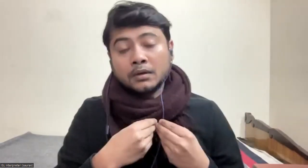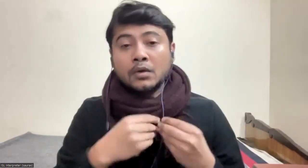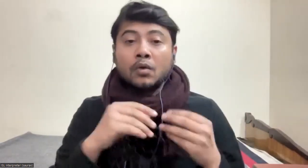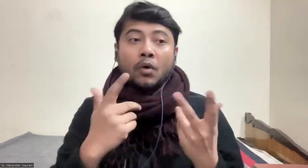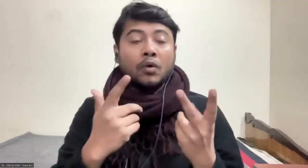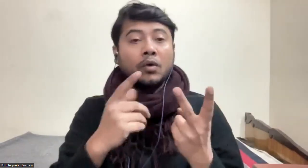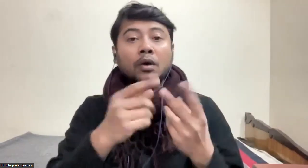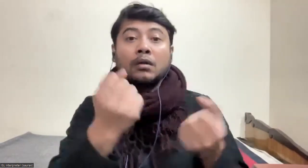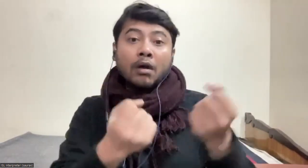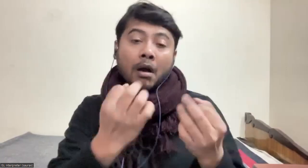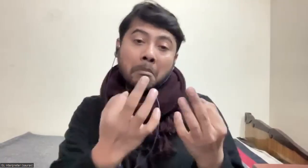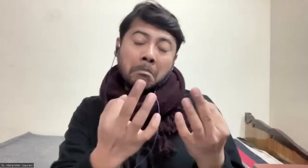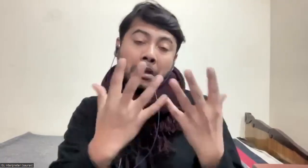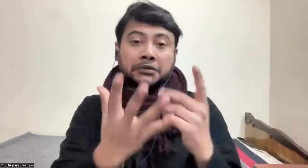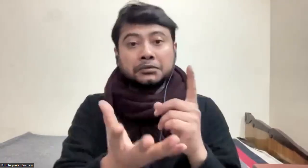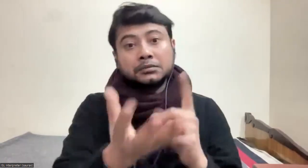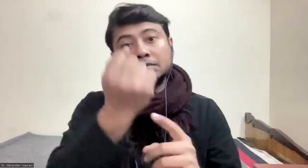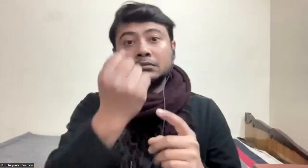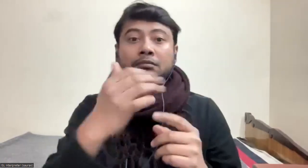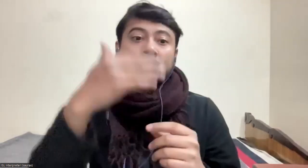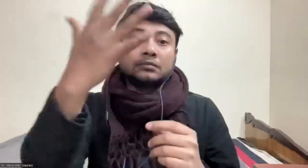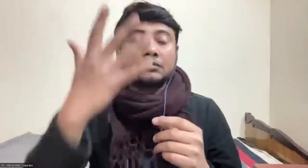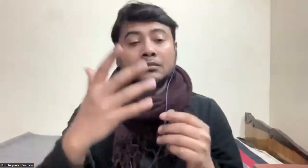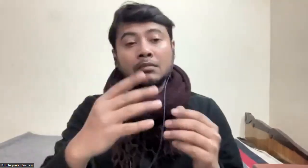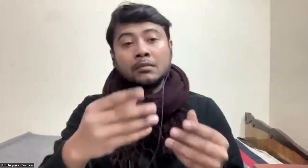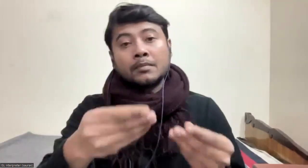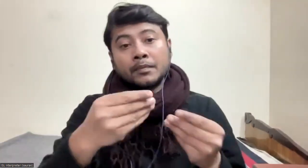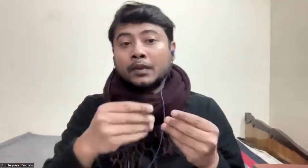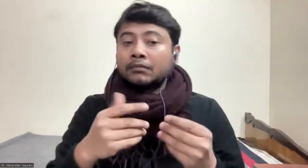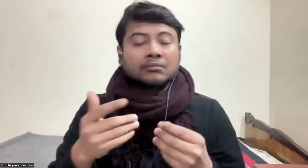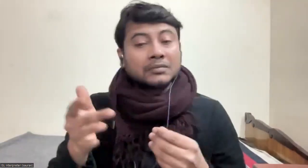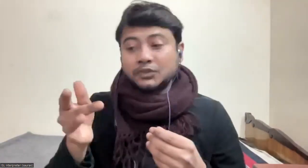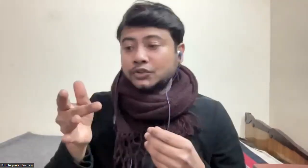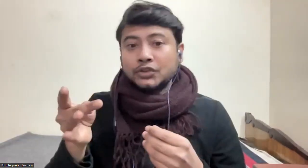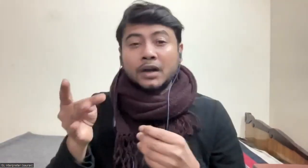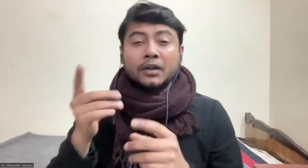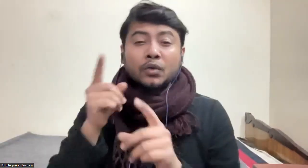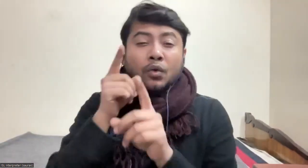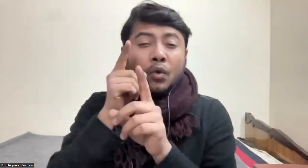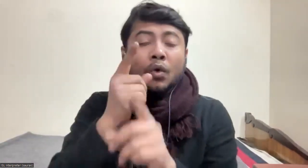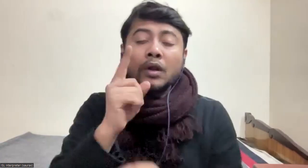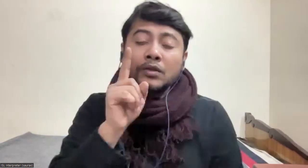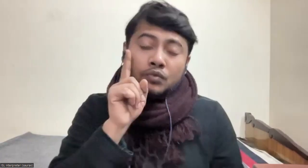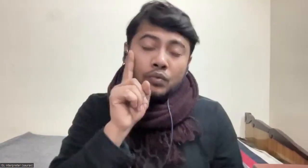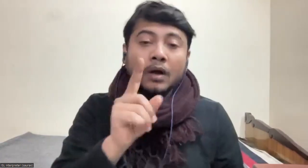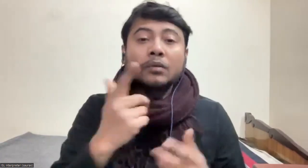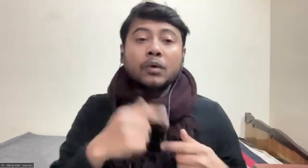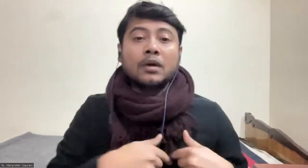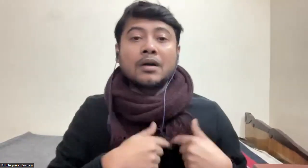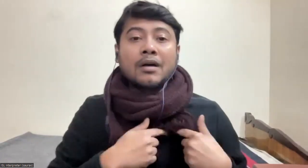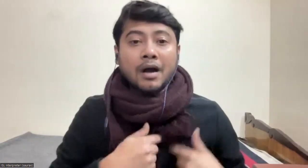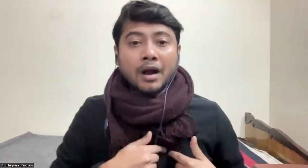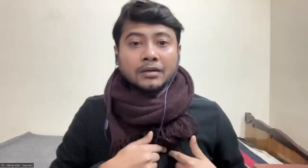by chanting. The purpose of chanting is to purify your heart. The purpose of chanting is to attain love